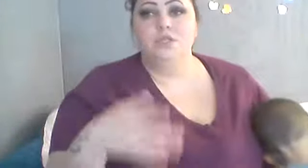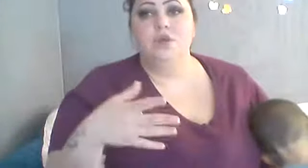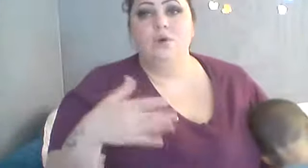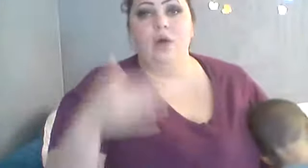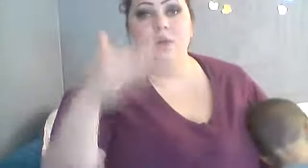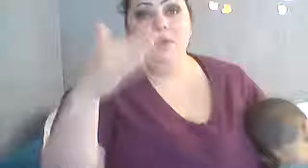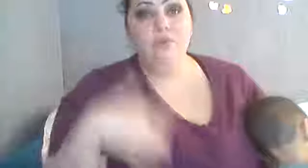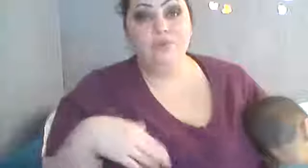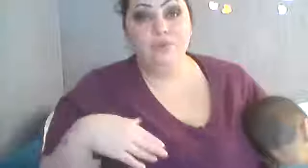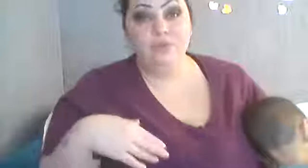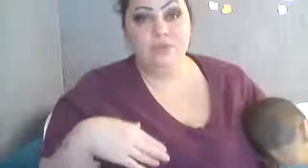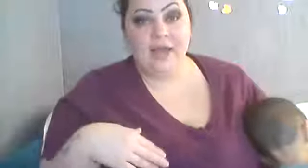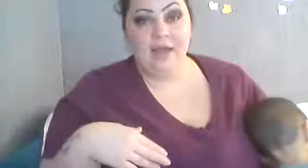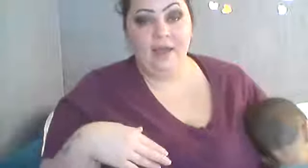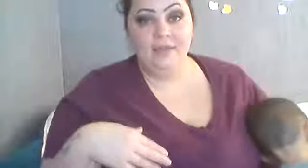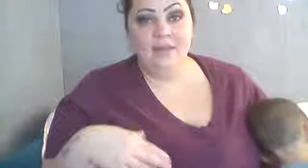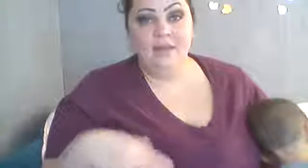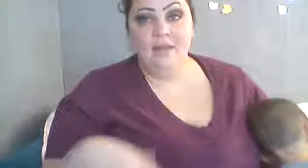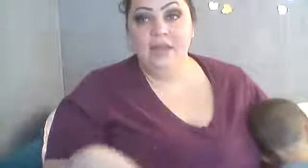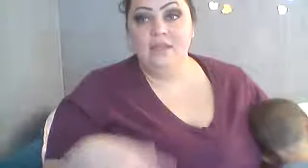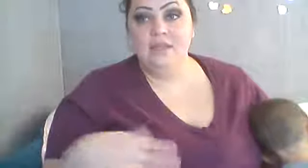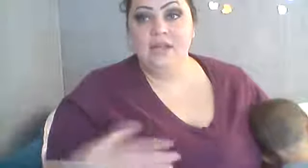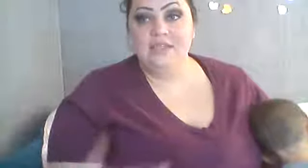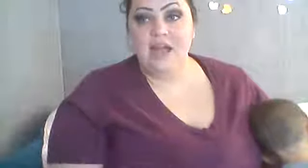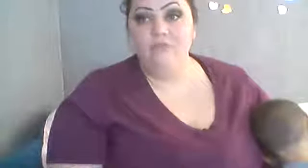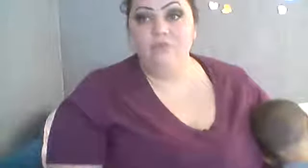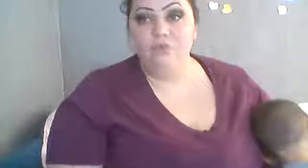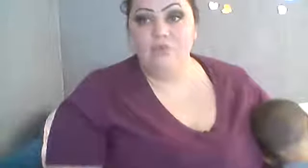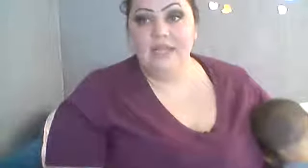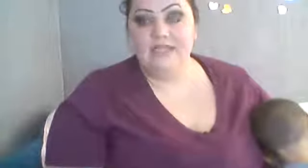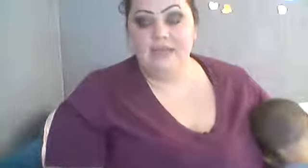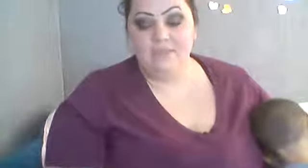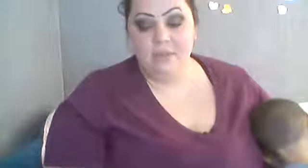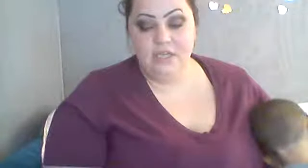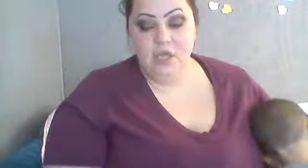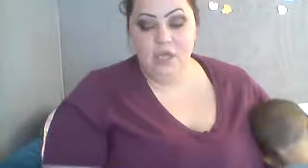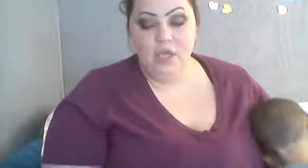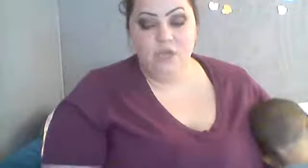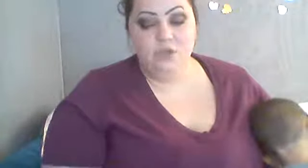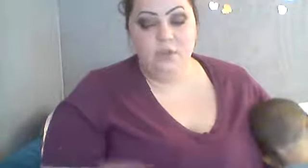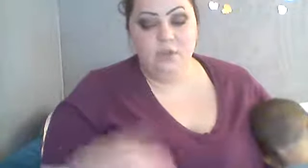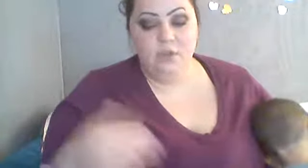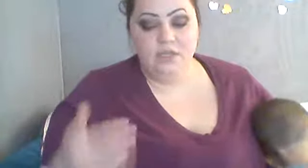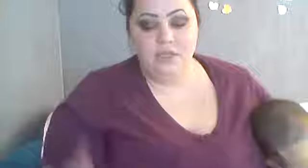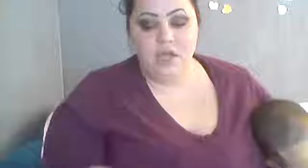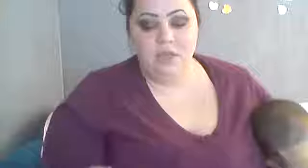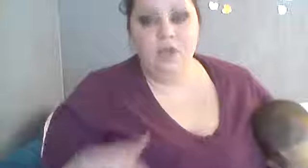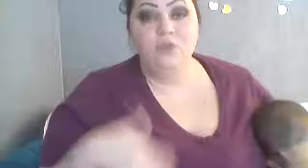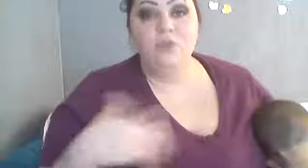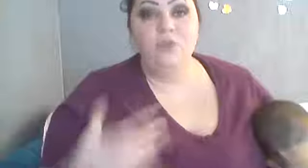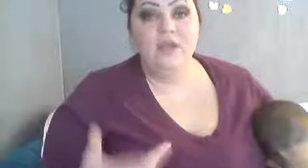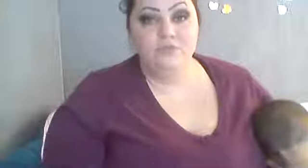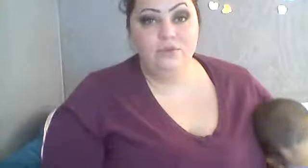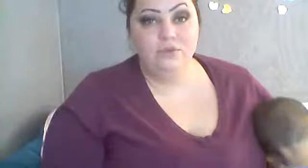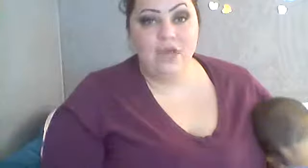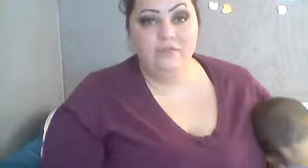So I would go through, do that, and then like the glass half full, the glass half empty. So they're talking about the way you view life,